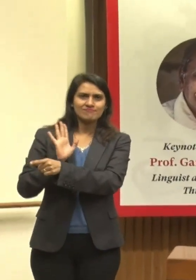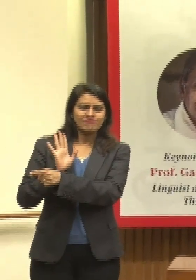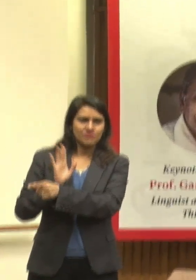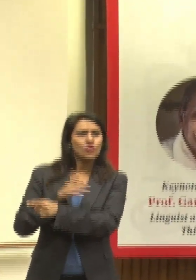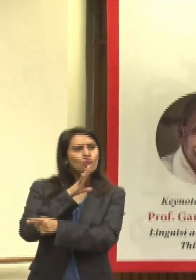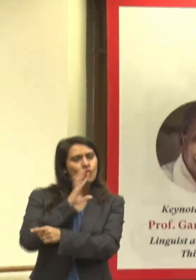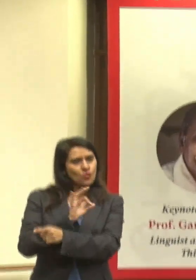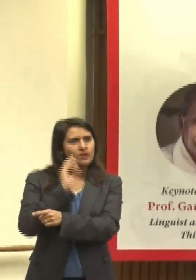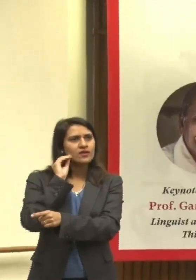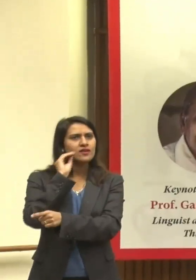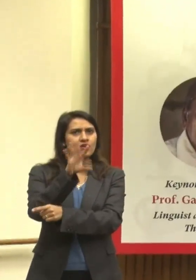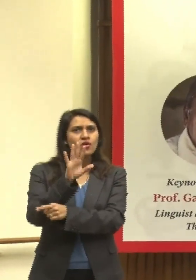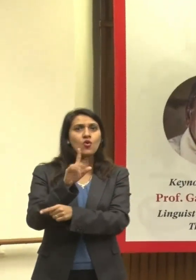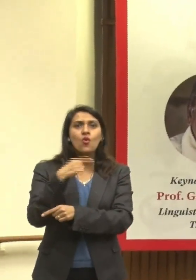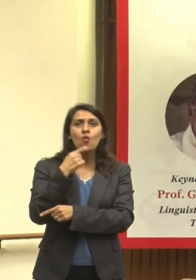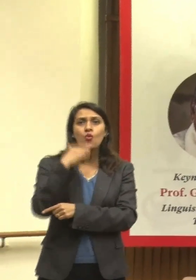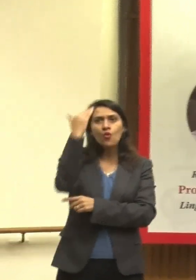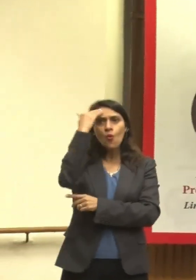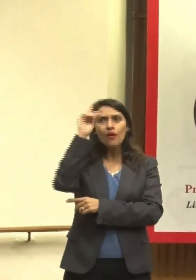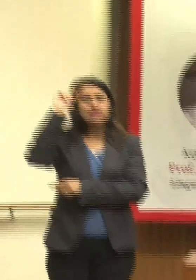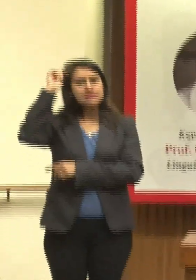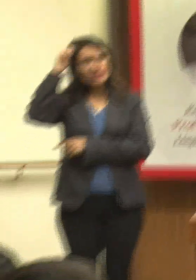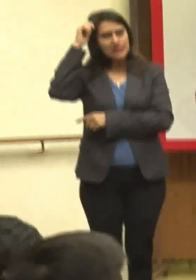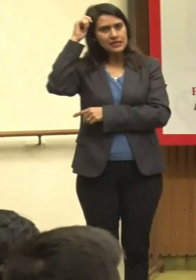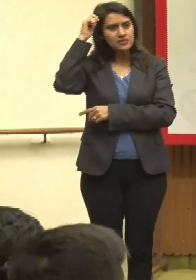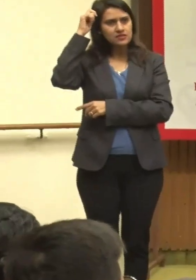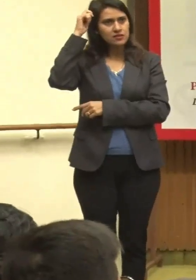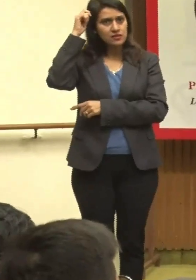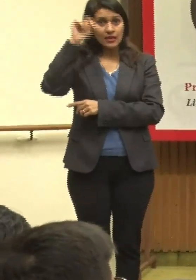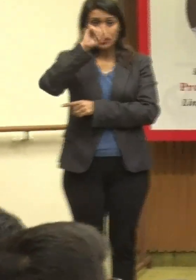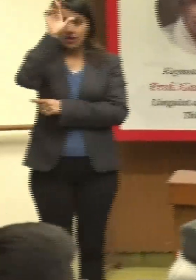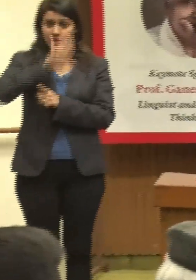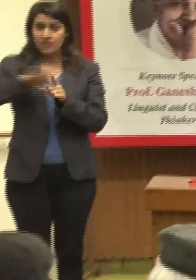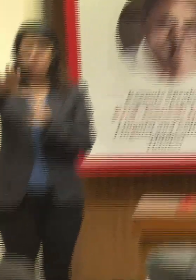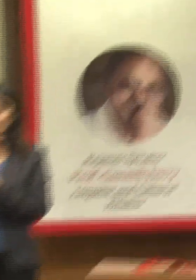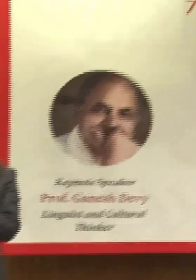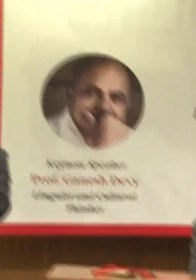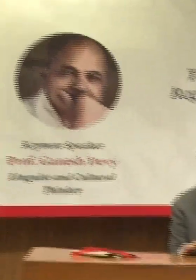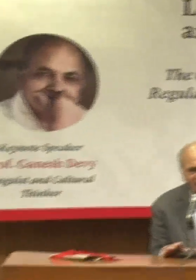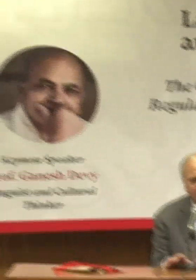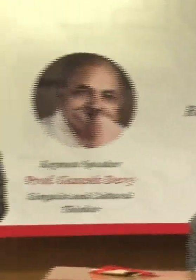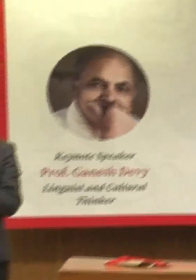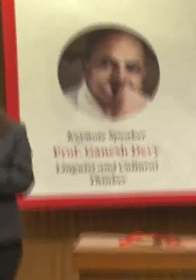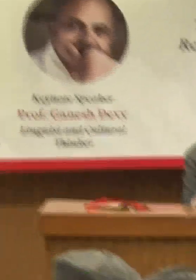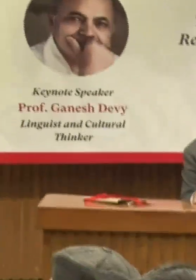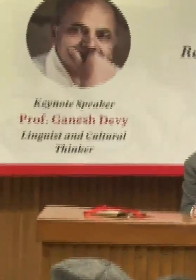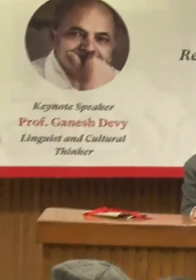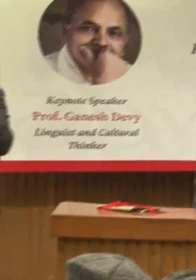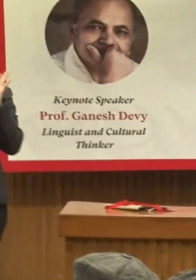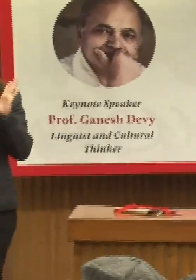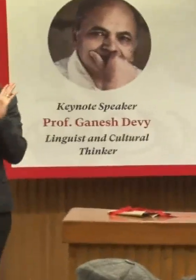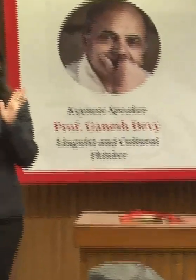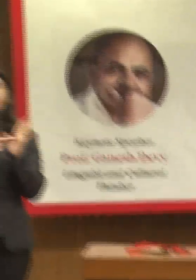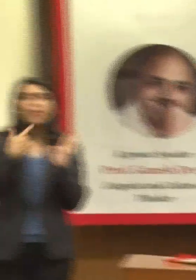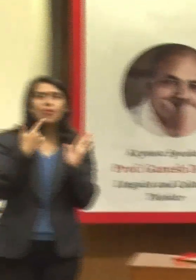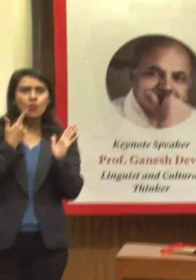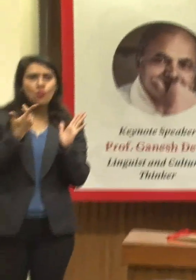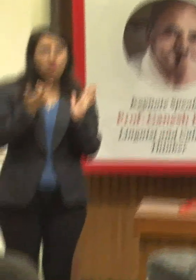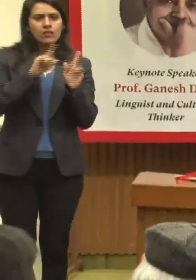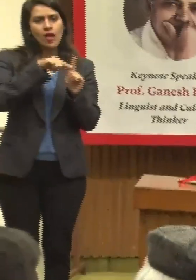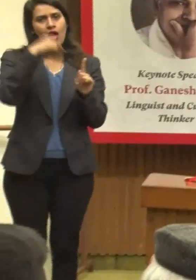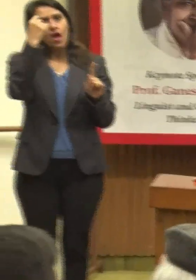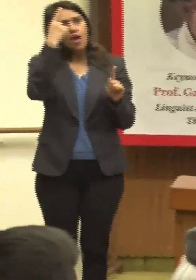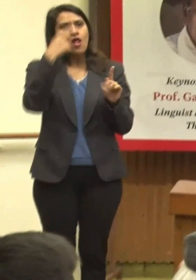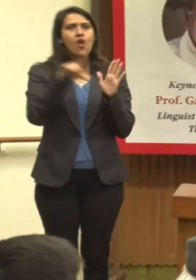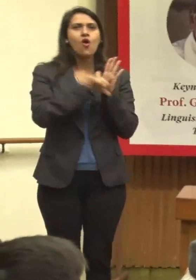frankly, those who know English in this country, those who know English well in this country, do they